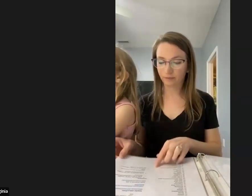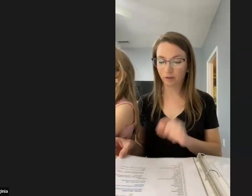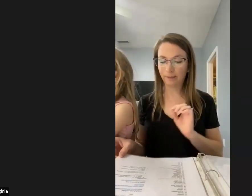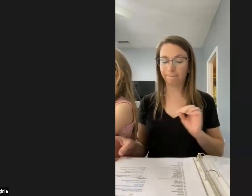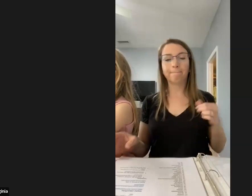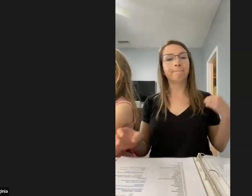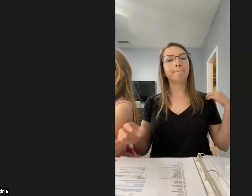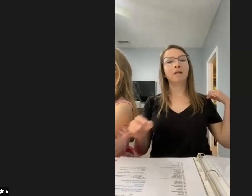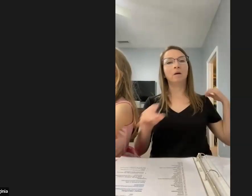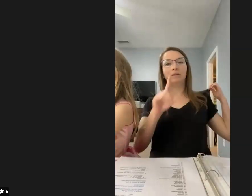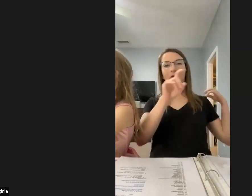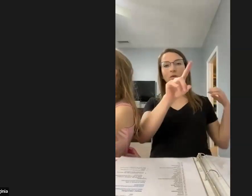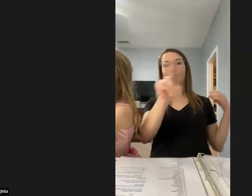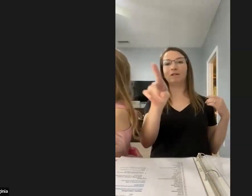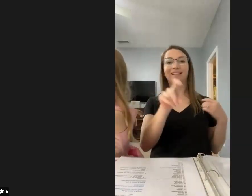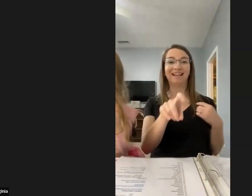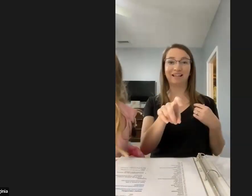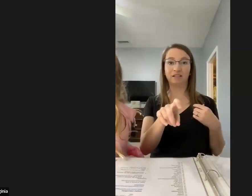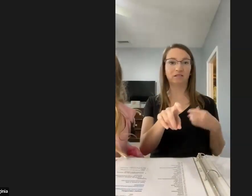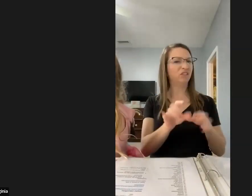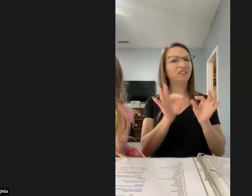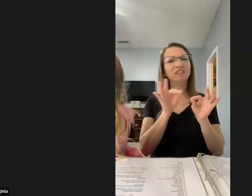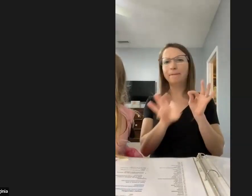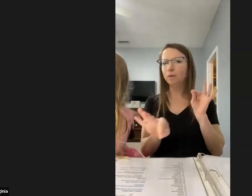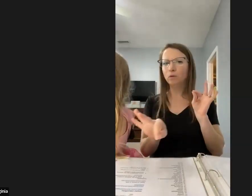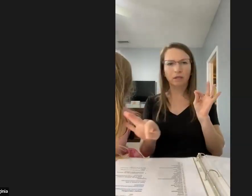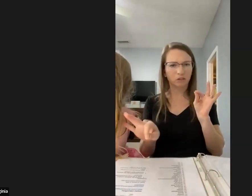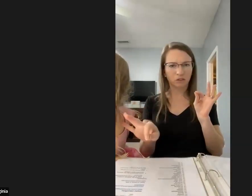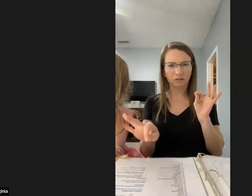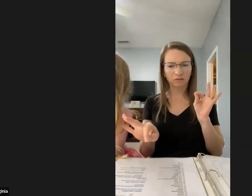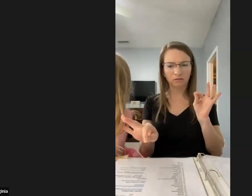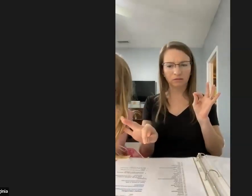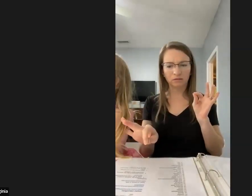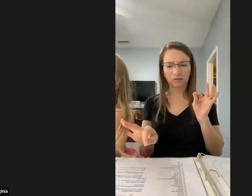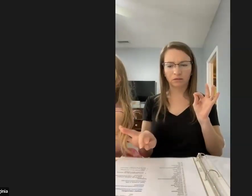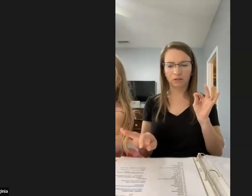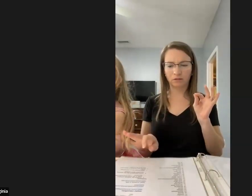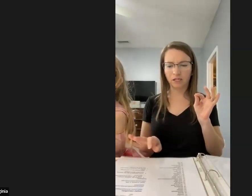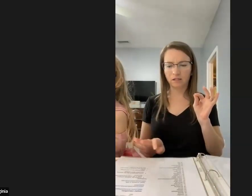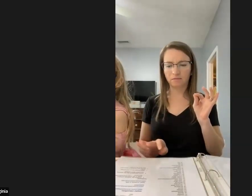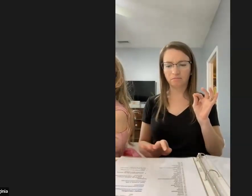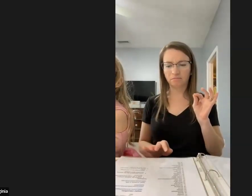right. I'm going to go around and ask just a simple question, all right?